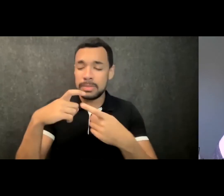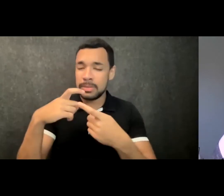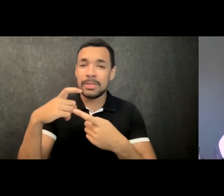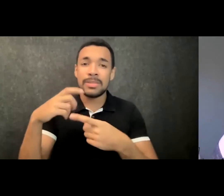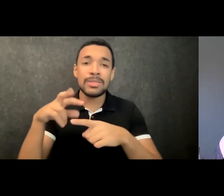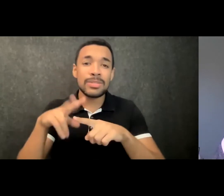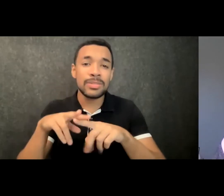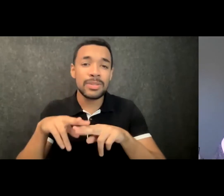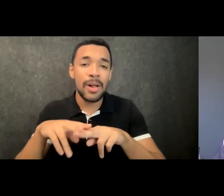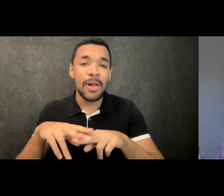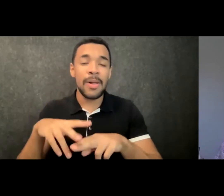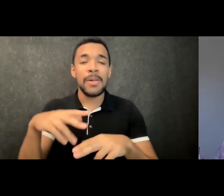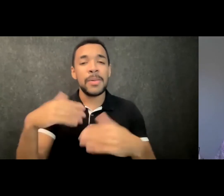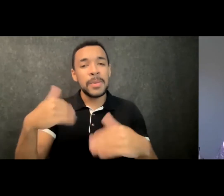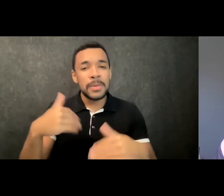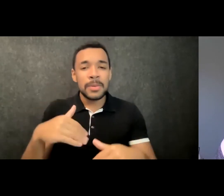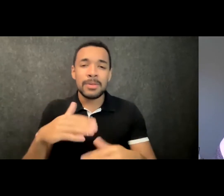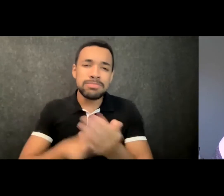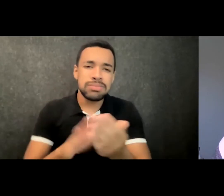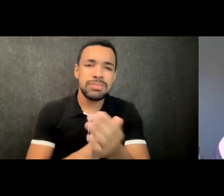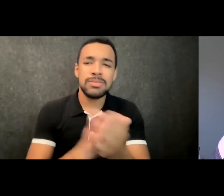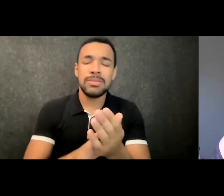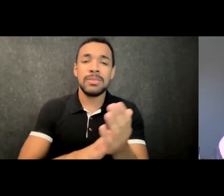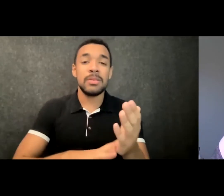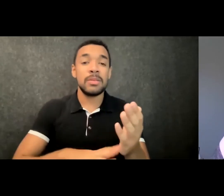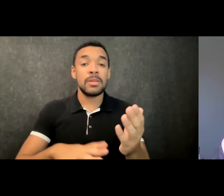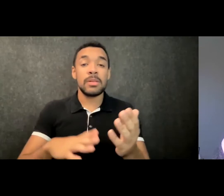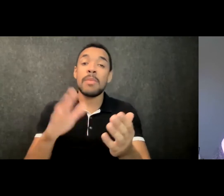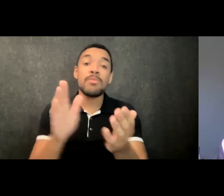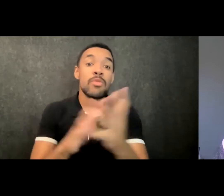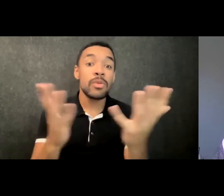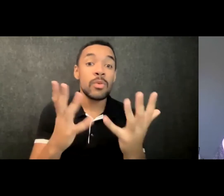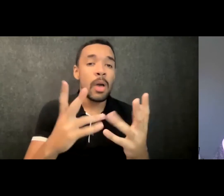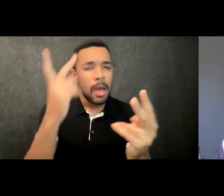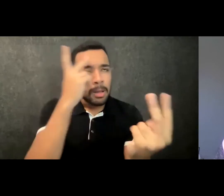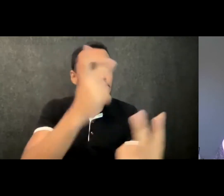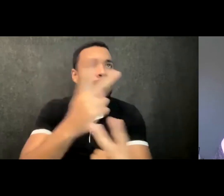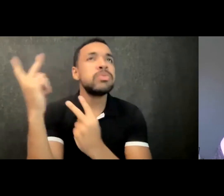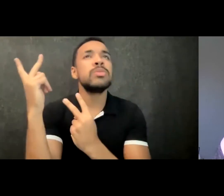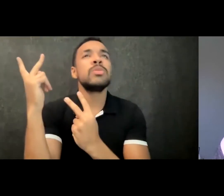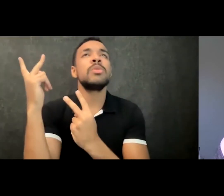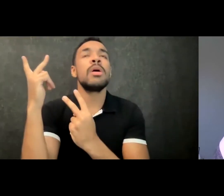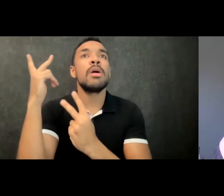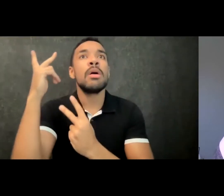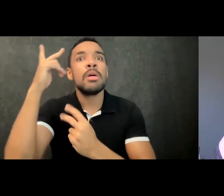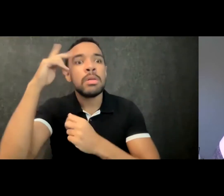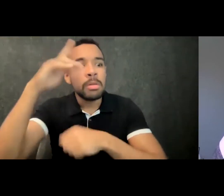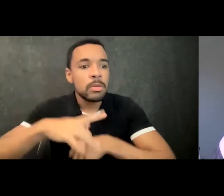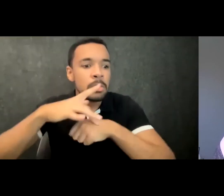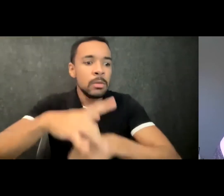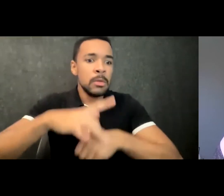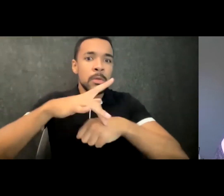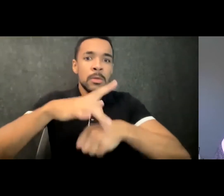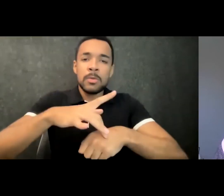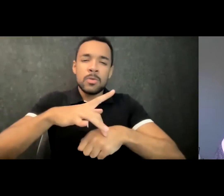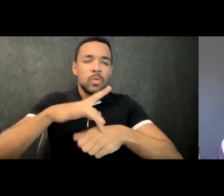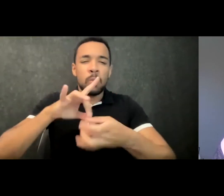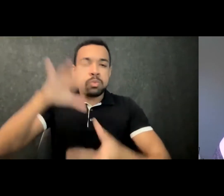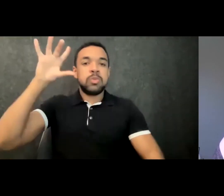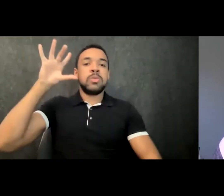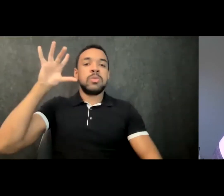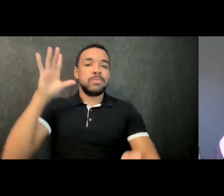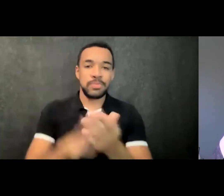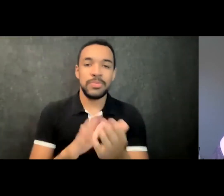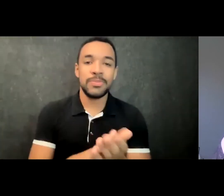Praise be to remembrance and to release when memory grows too heavy. Praise be to harvest moon